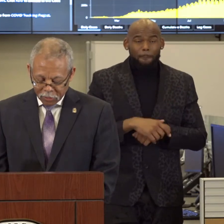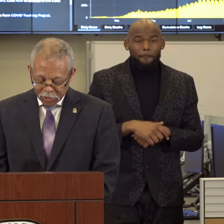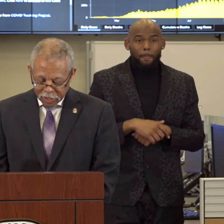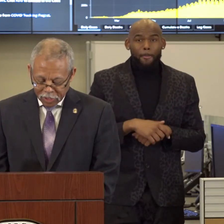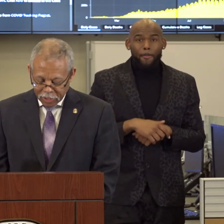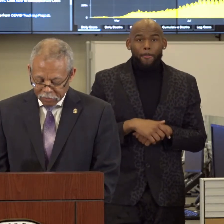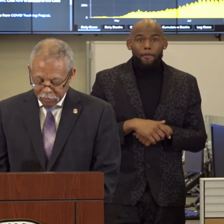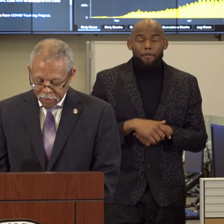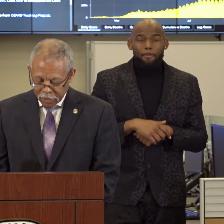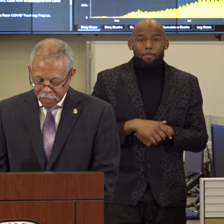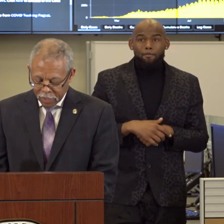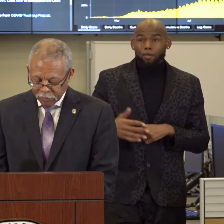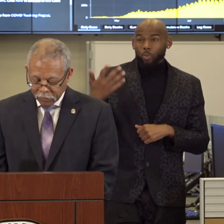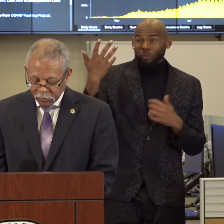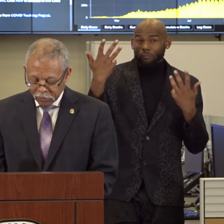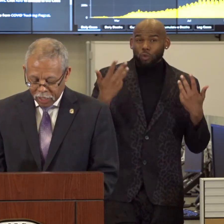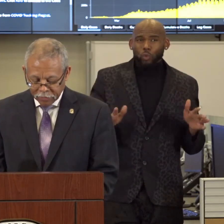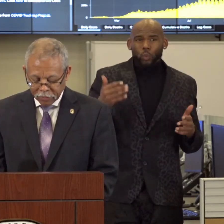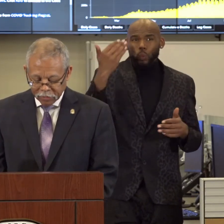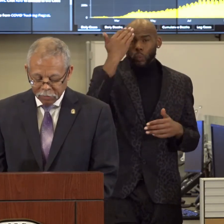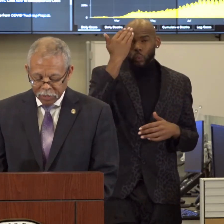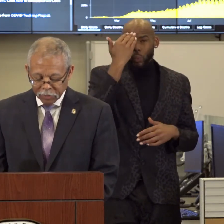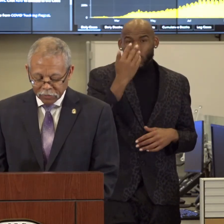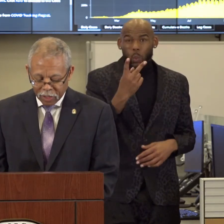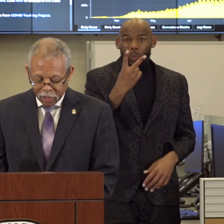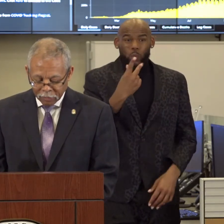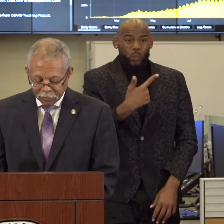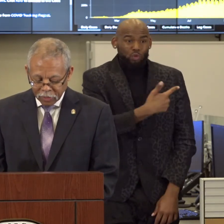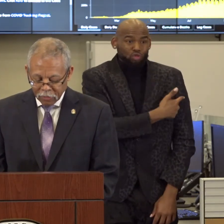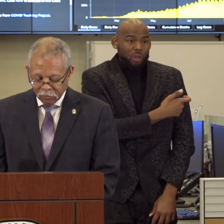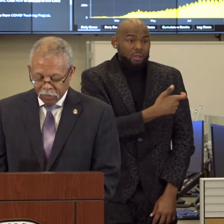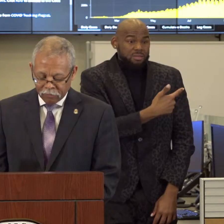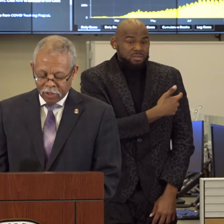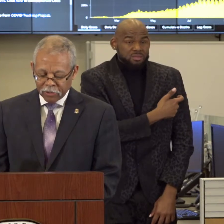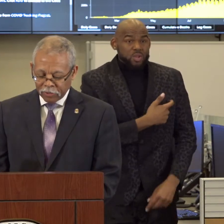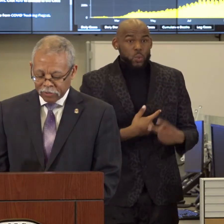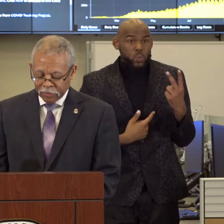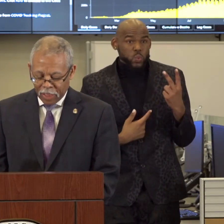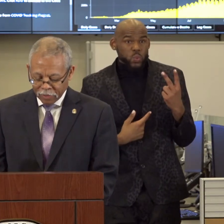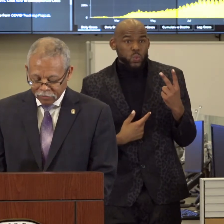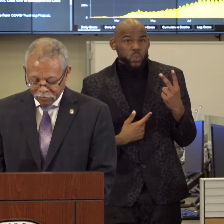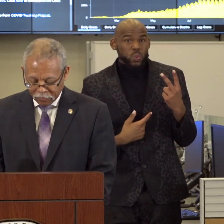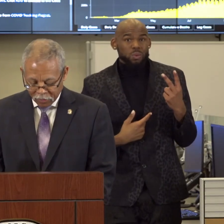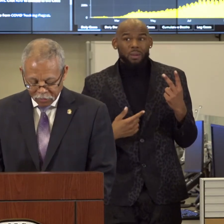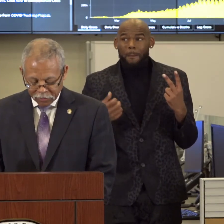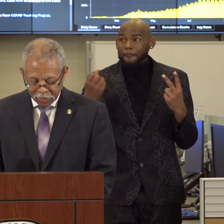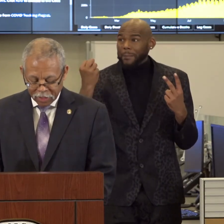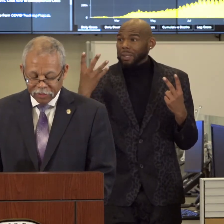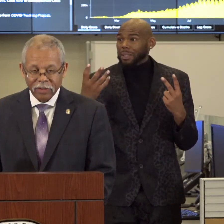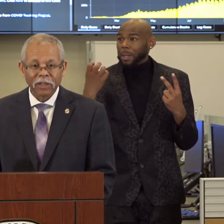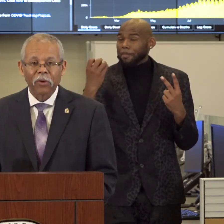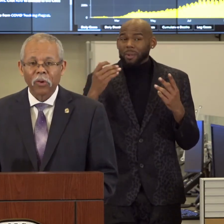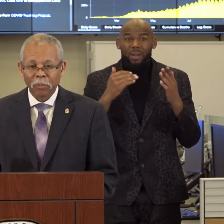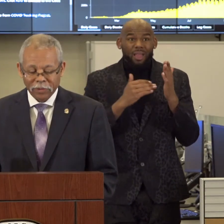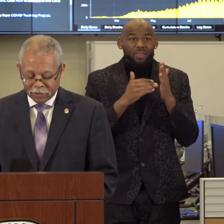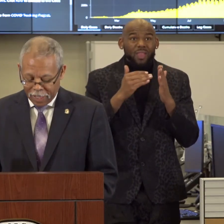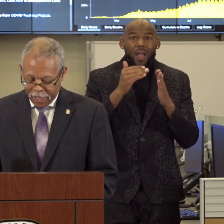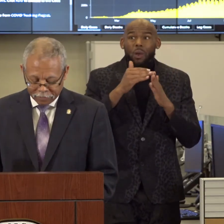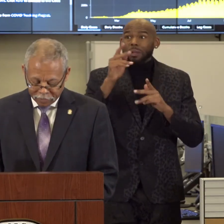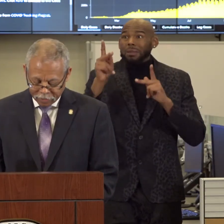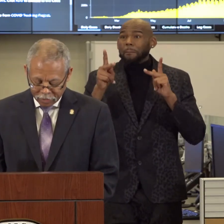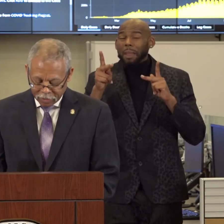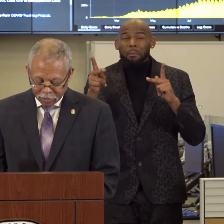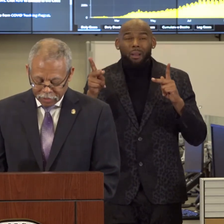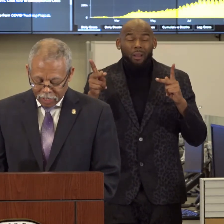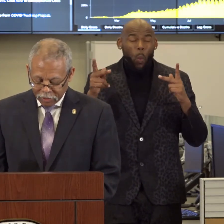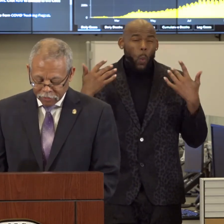but we know getting as many as 2 shots into people's arms of hundreds and thousands of folks is an enormous